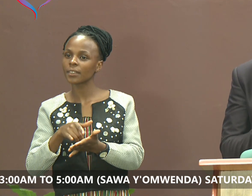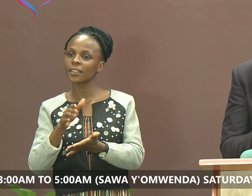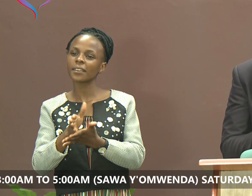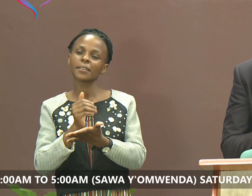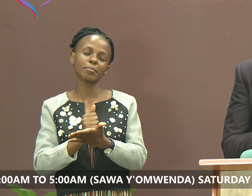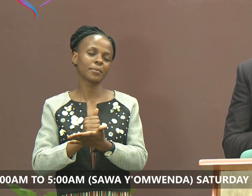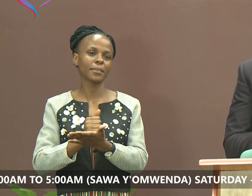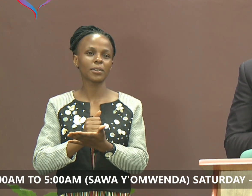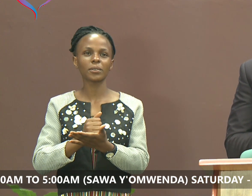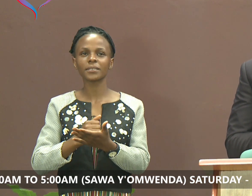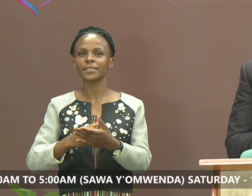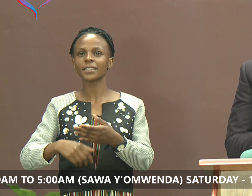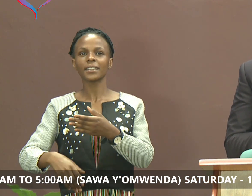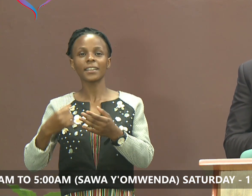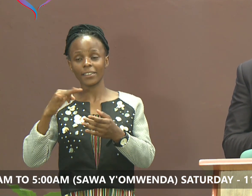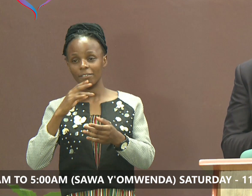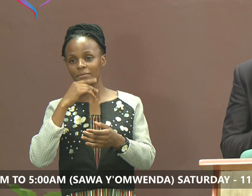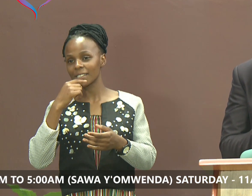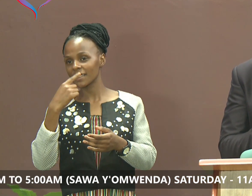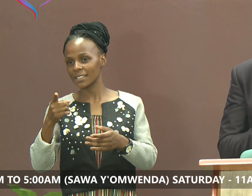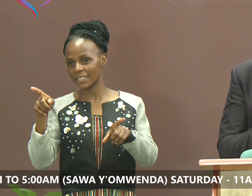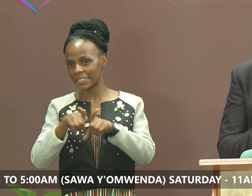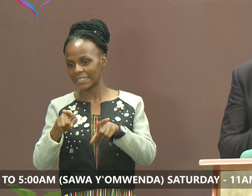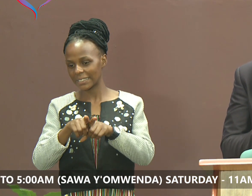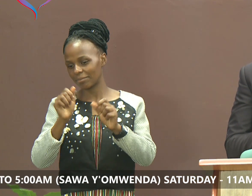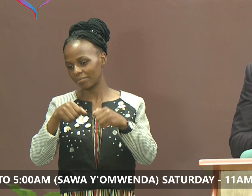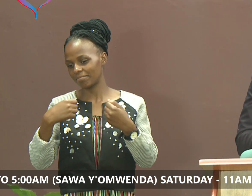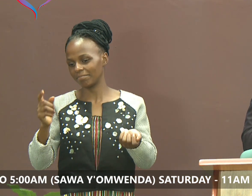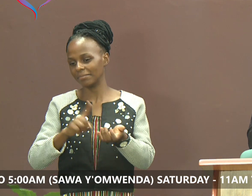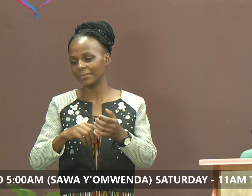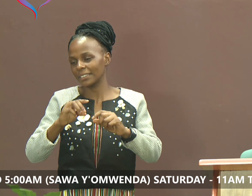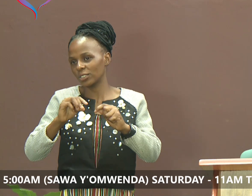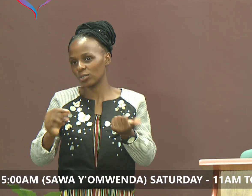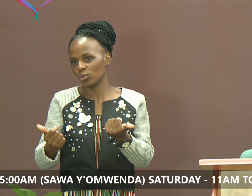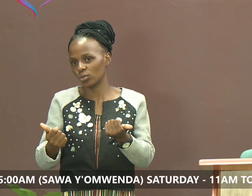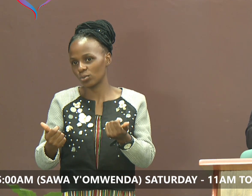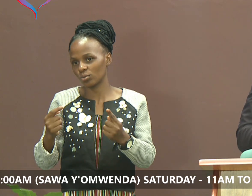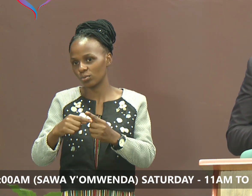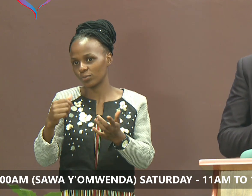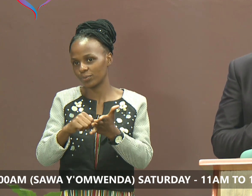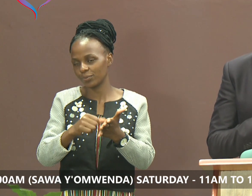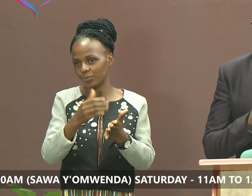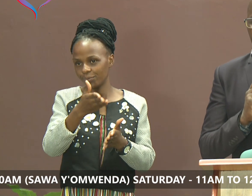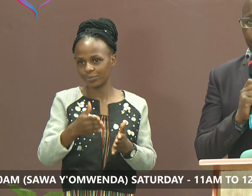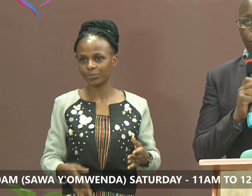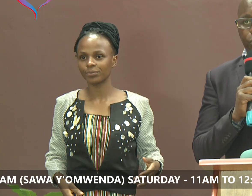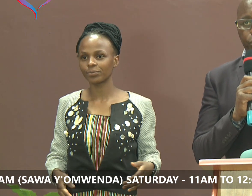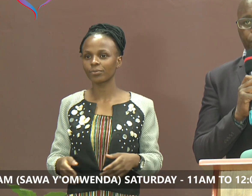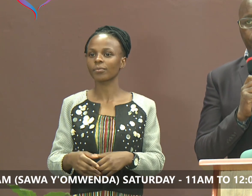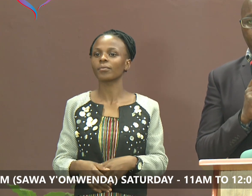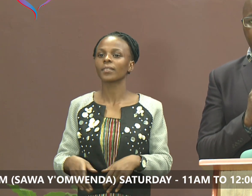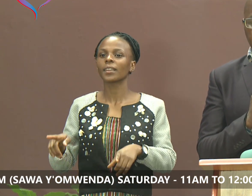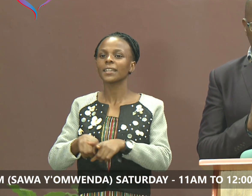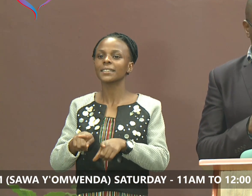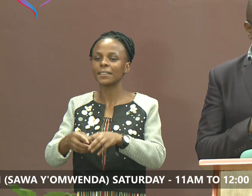solution for it. Kirungi okuba nti Katonda ye yakyogera, kubanga singa yali muntu nga yakyogera, oboolyawo tetwalifunye ansa yaakyo. And he gave us the solution